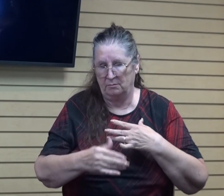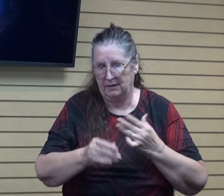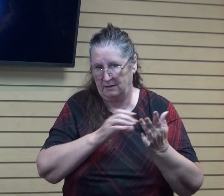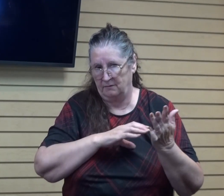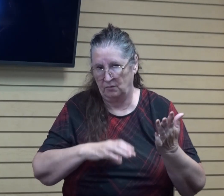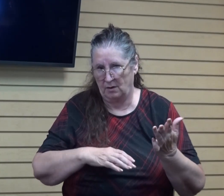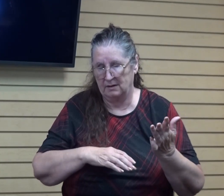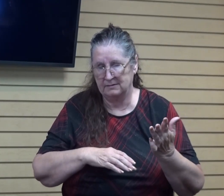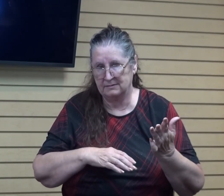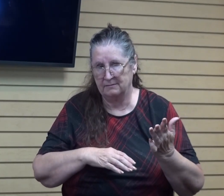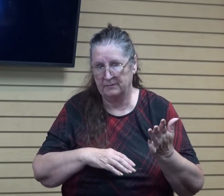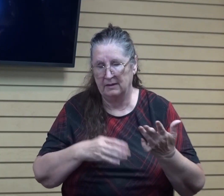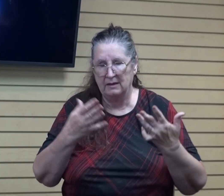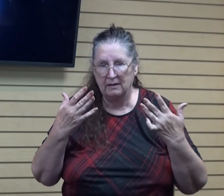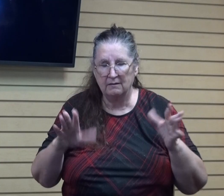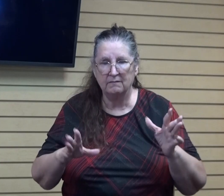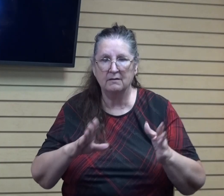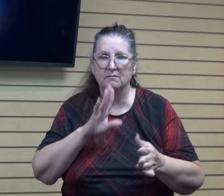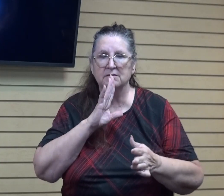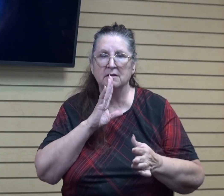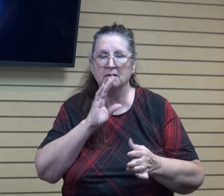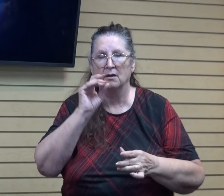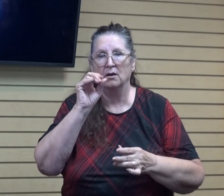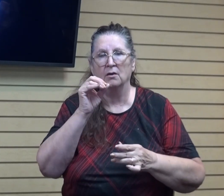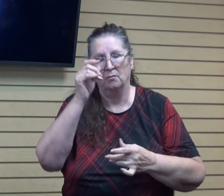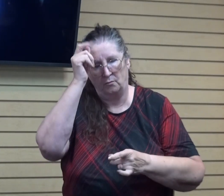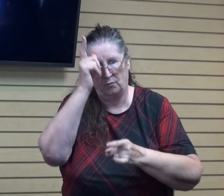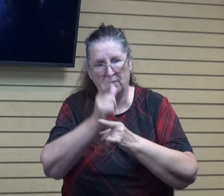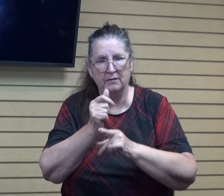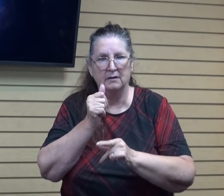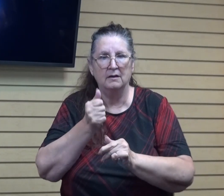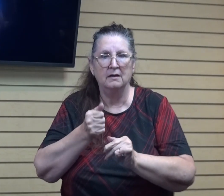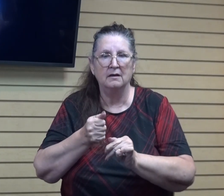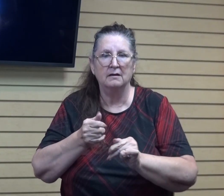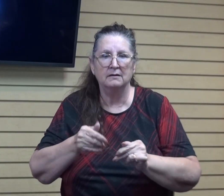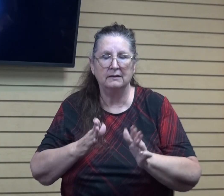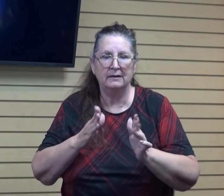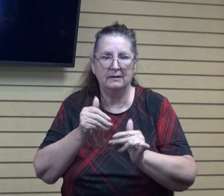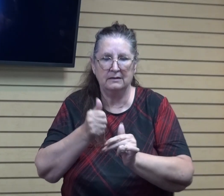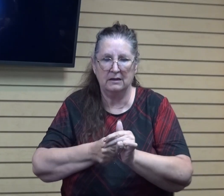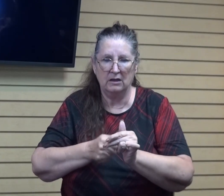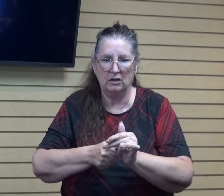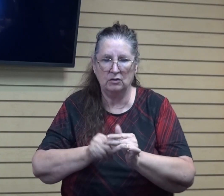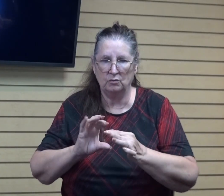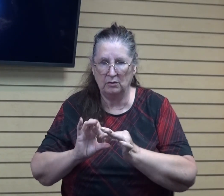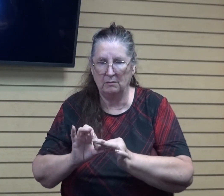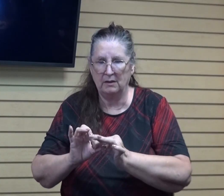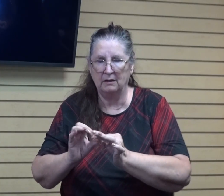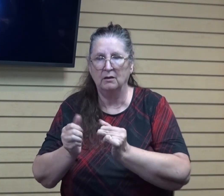He finishes by saying, brethren, let each one remain with God in that state in which he was